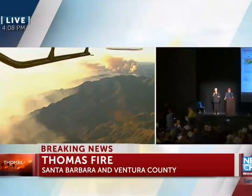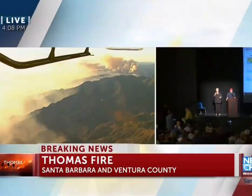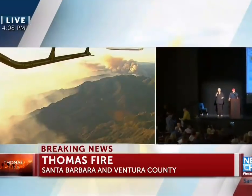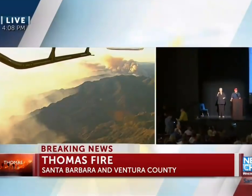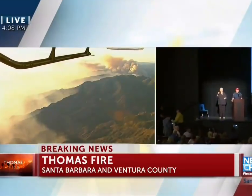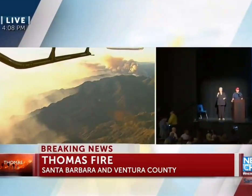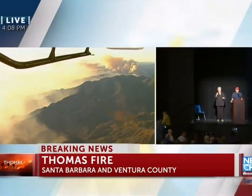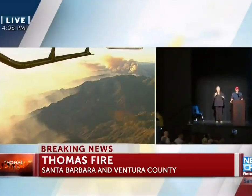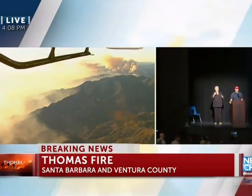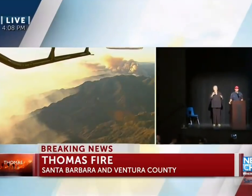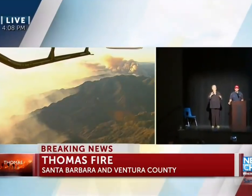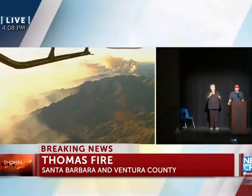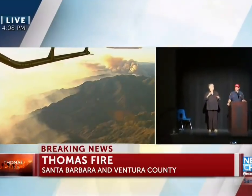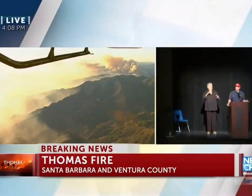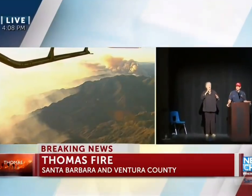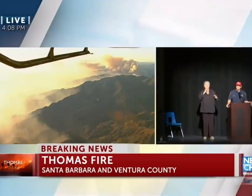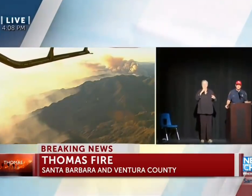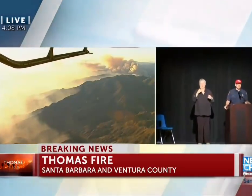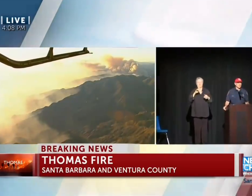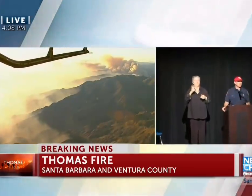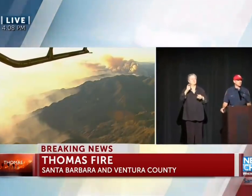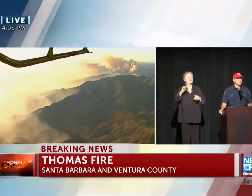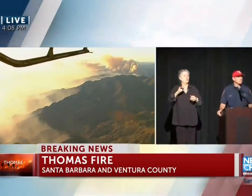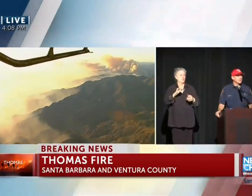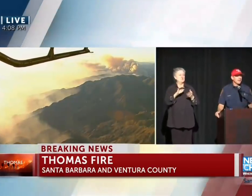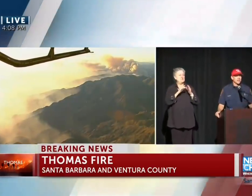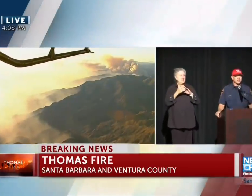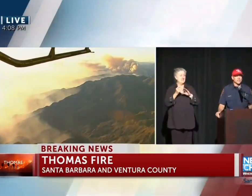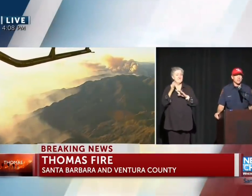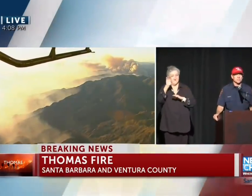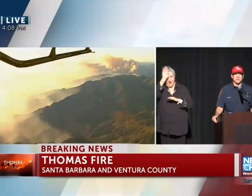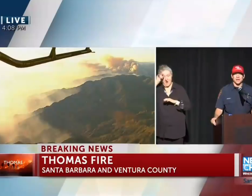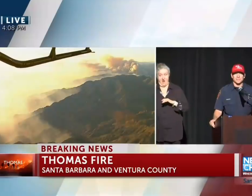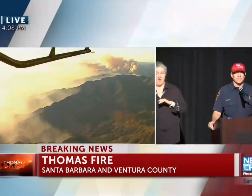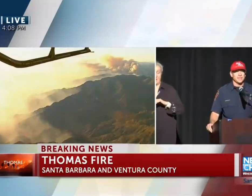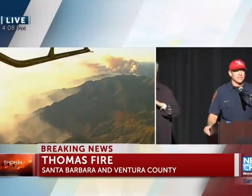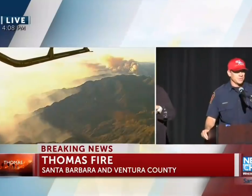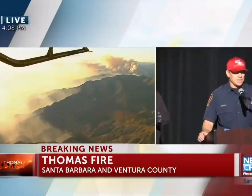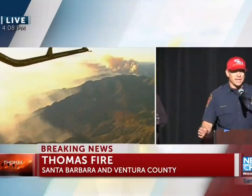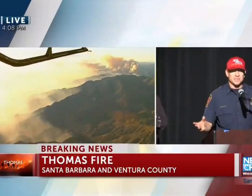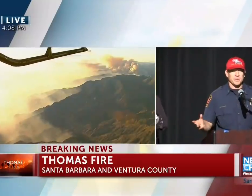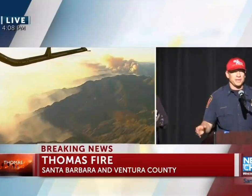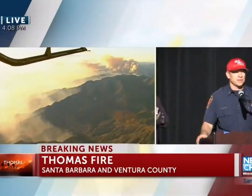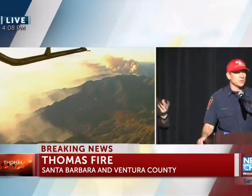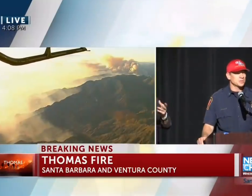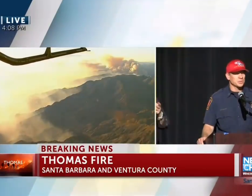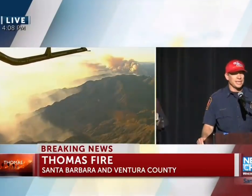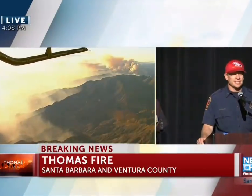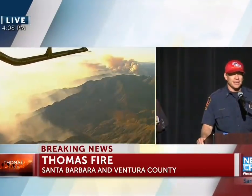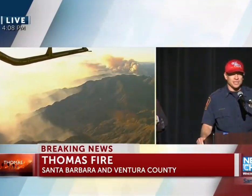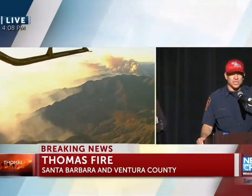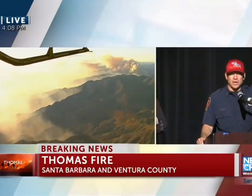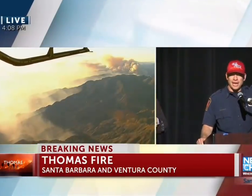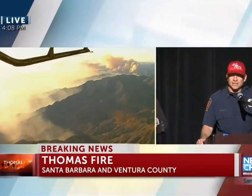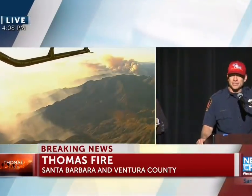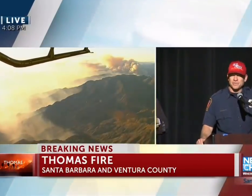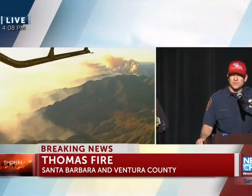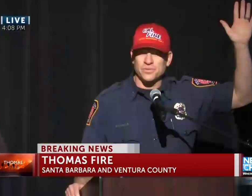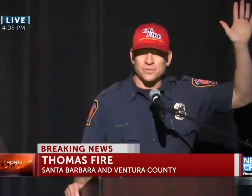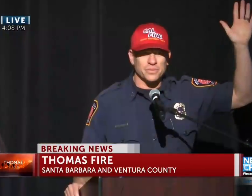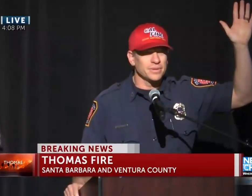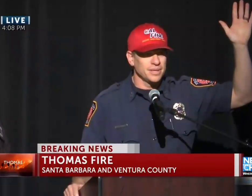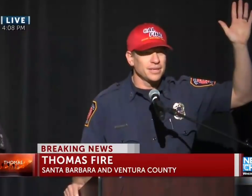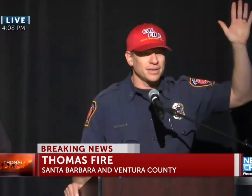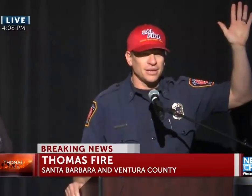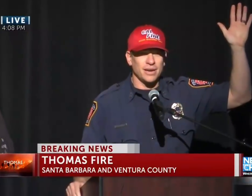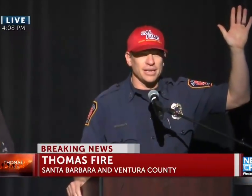today's update. Public Information Officer here on the Thomas Fire. Some of you guys have been here multiple days. Can I get a show of hands